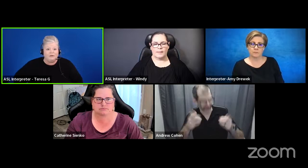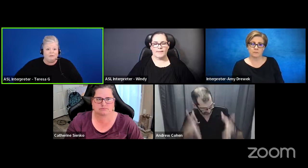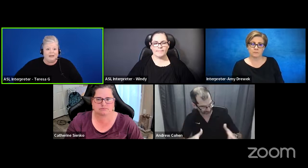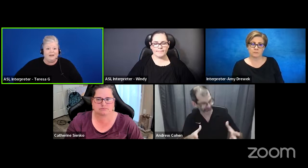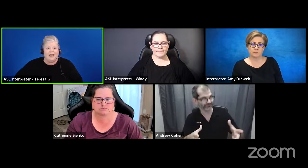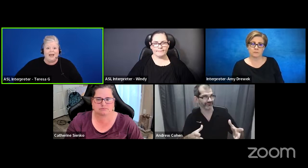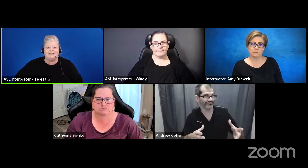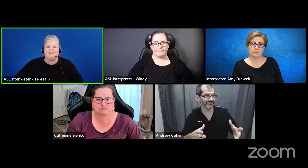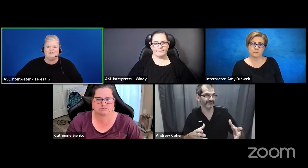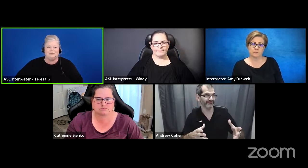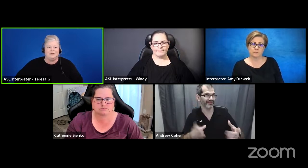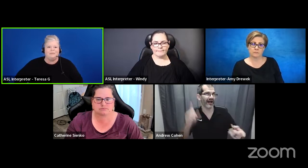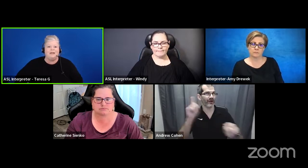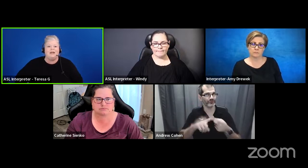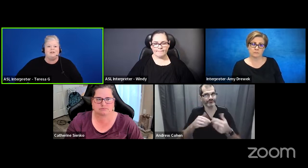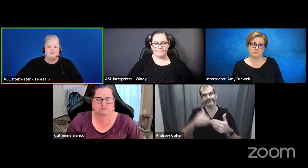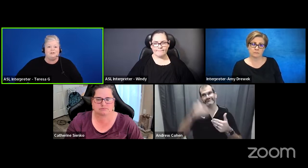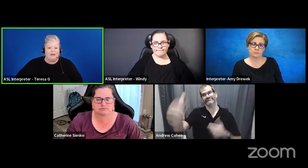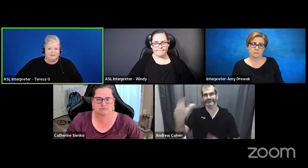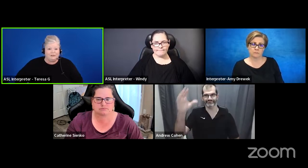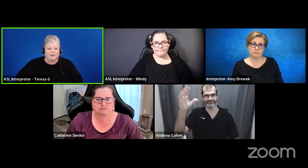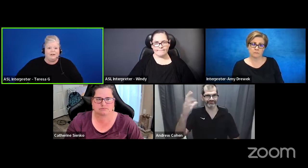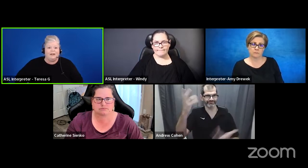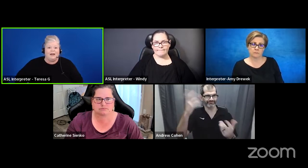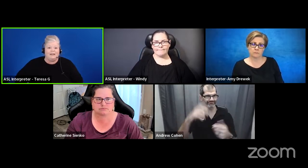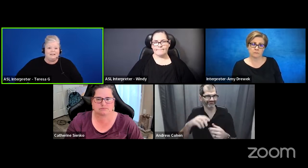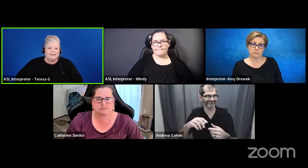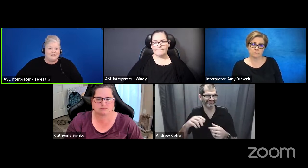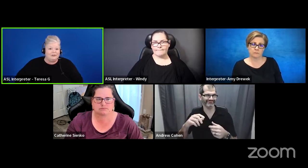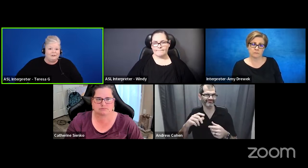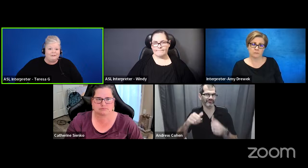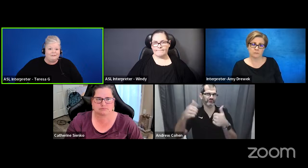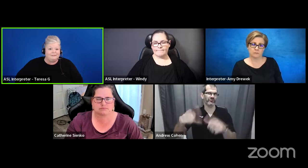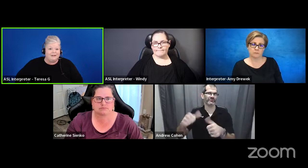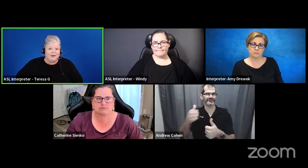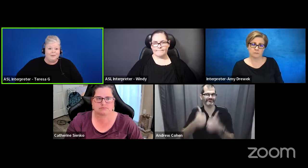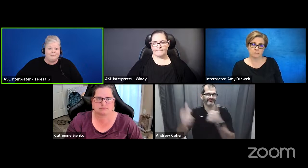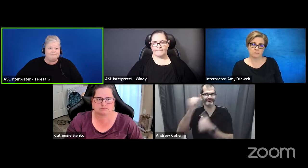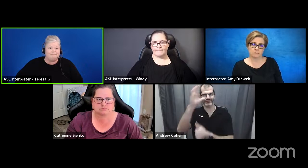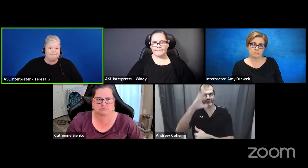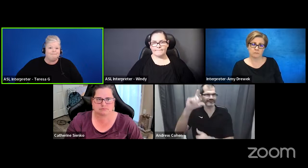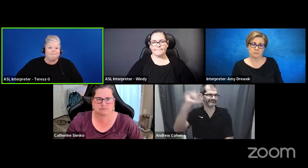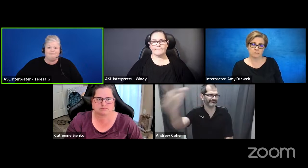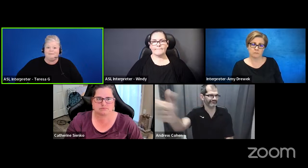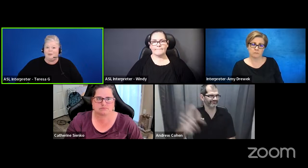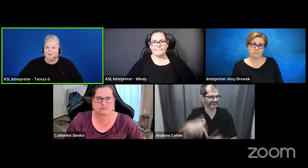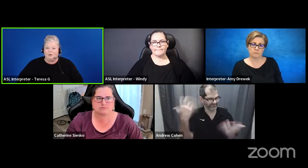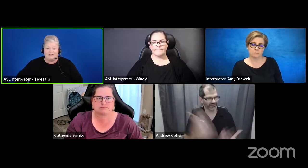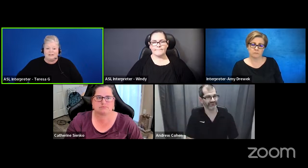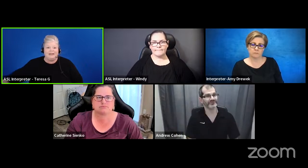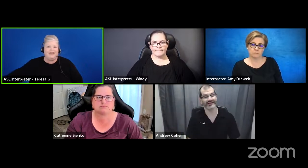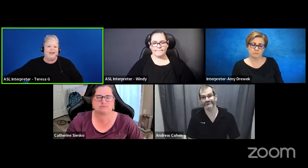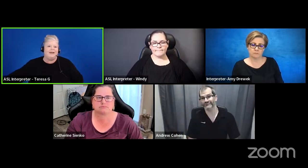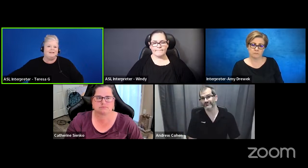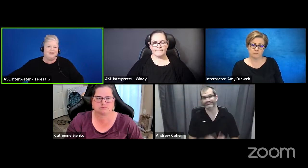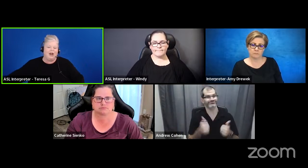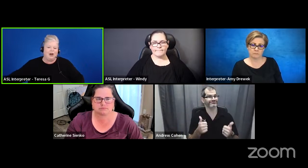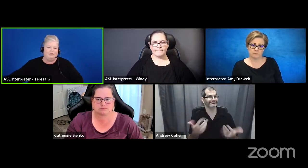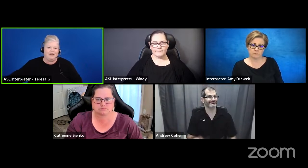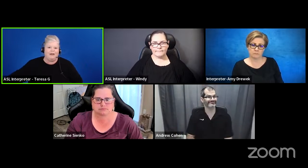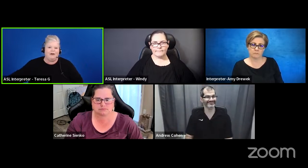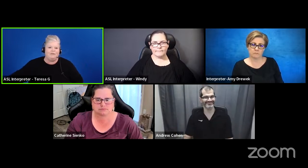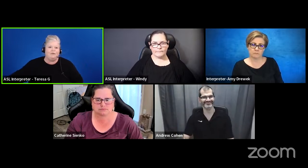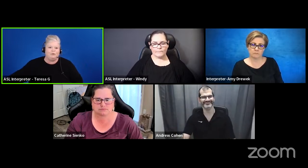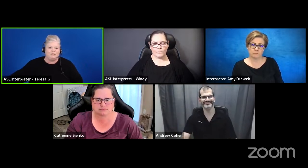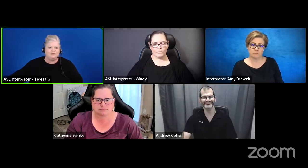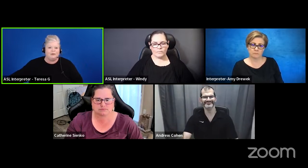Carmen Green as the interim director until the posting and the